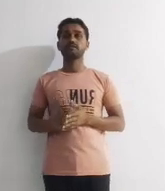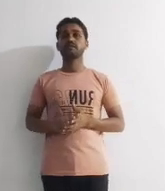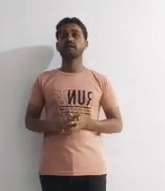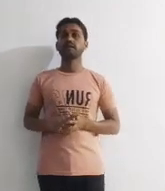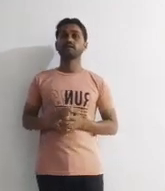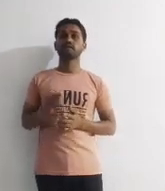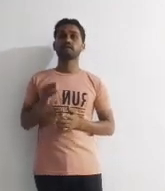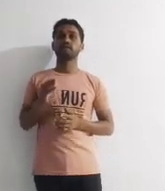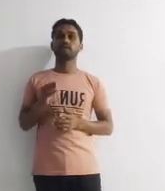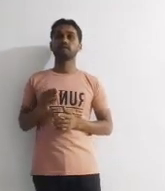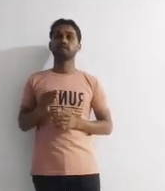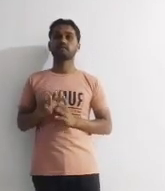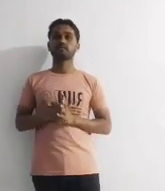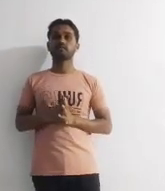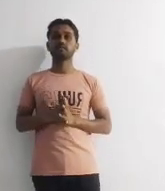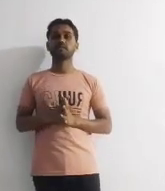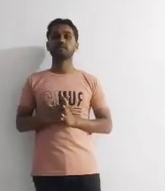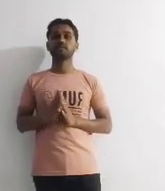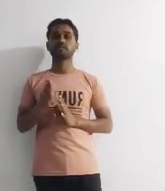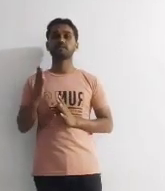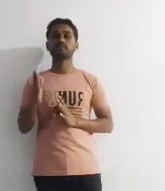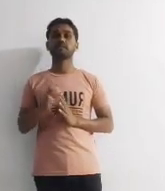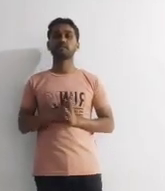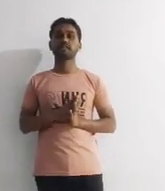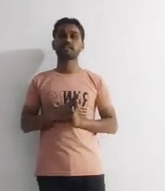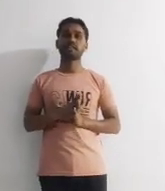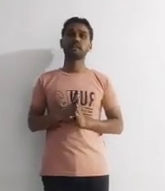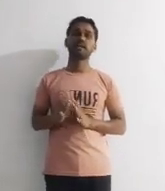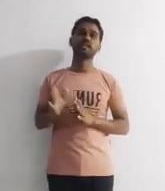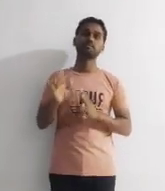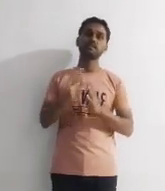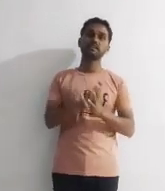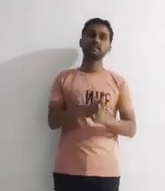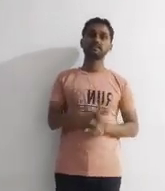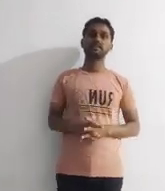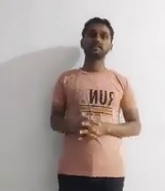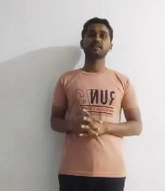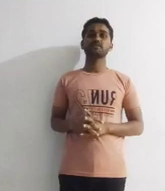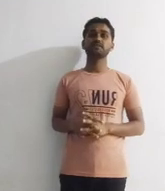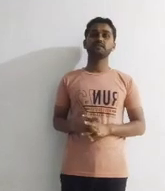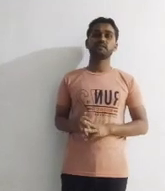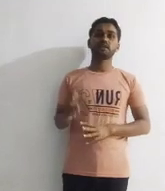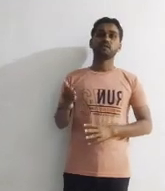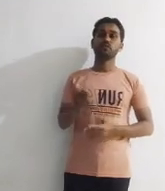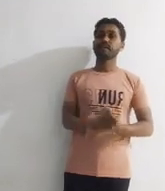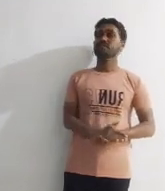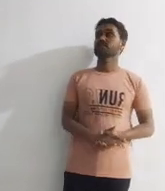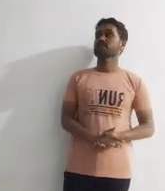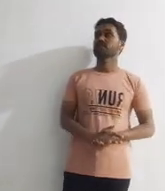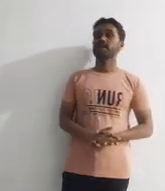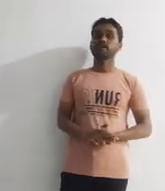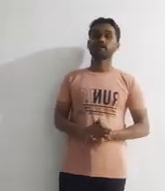there are some concept is multitasking, and that multitasking is achieved in two ways.